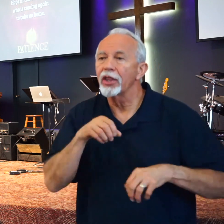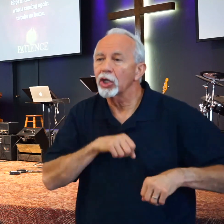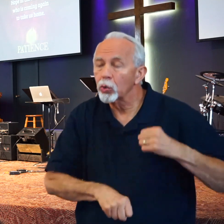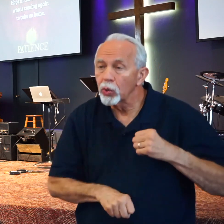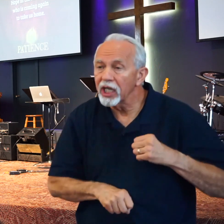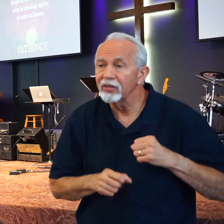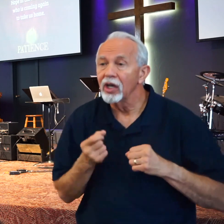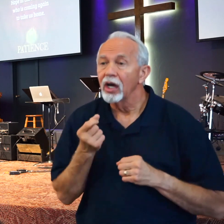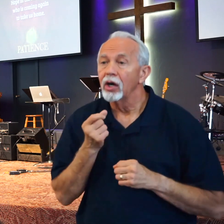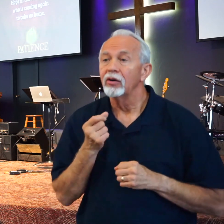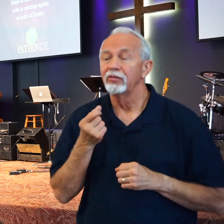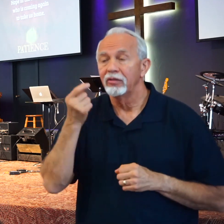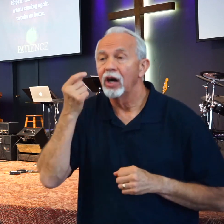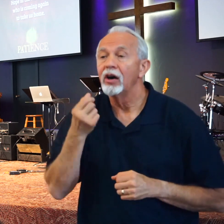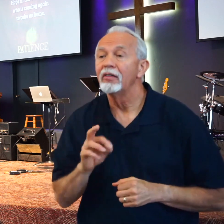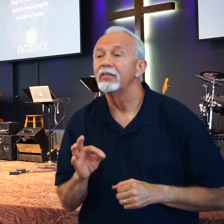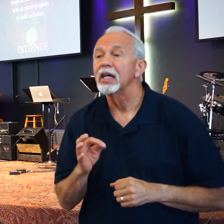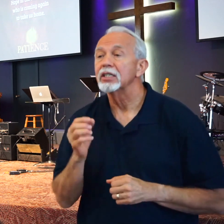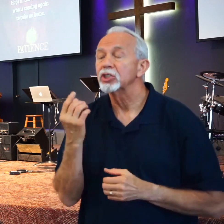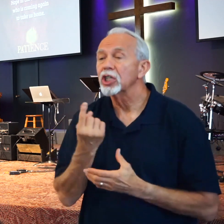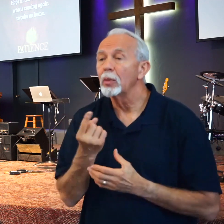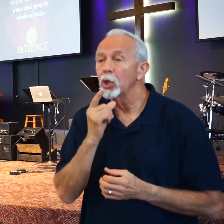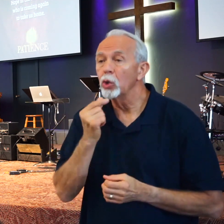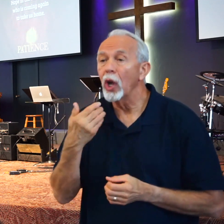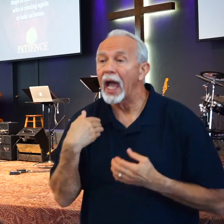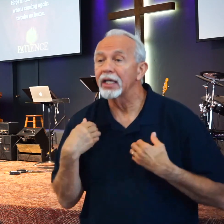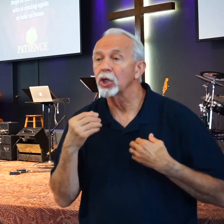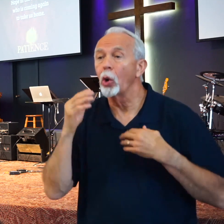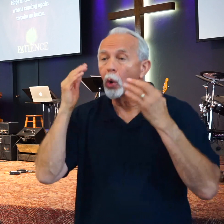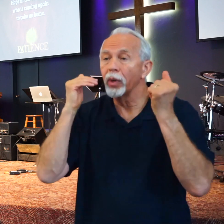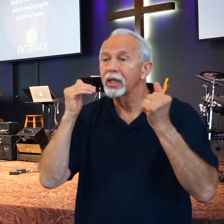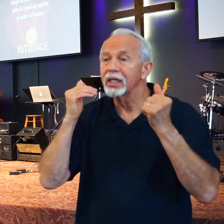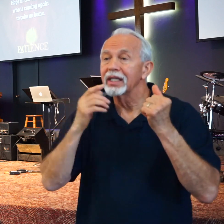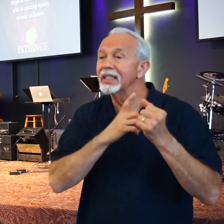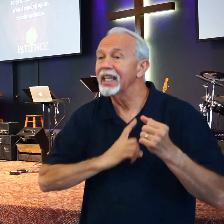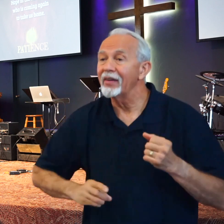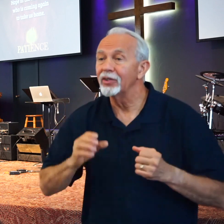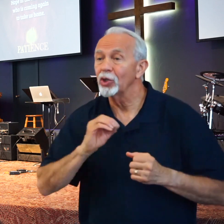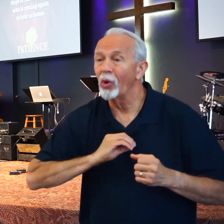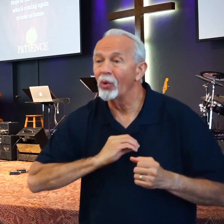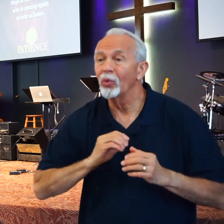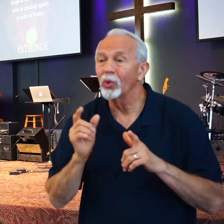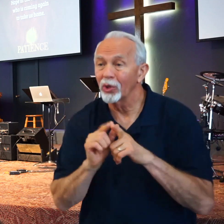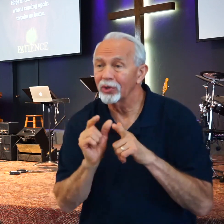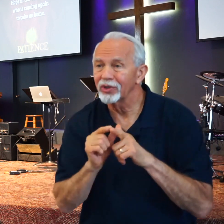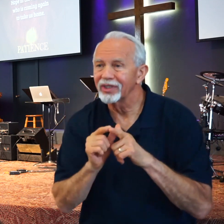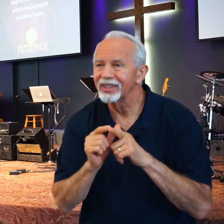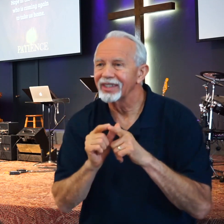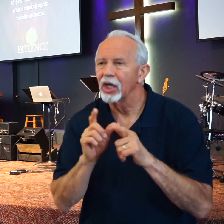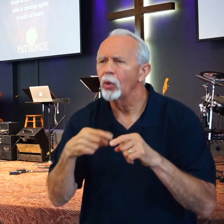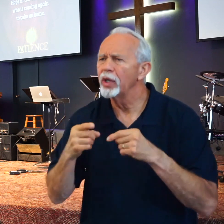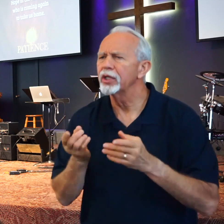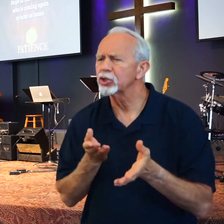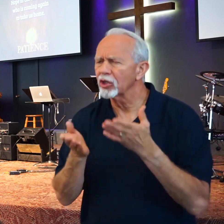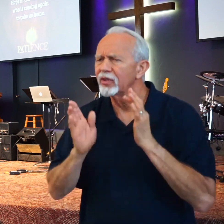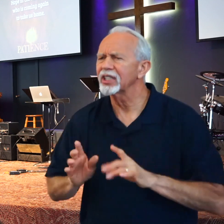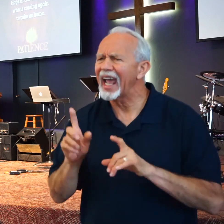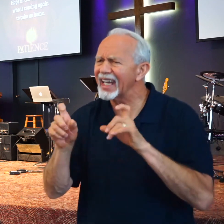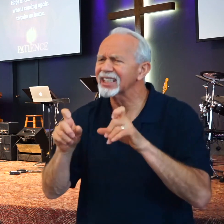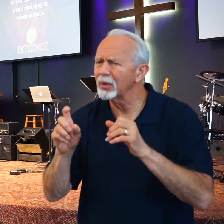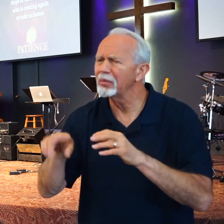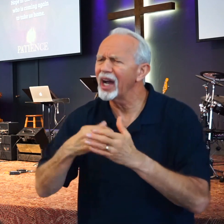has hope. I want you to listen to David's own words when his servants asked him about